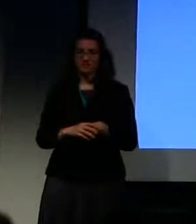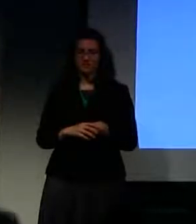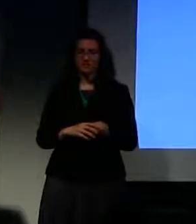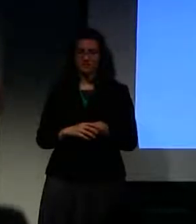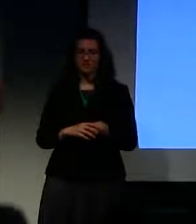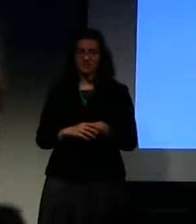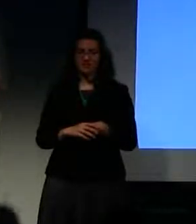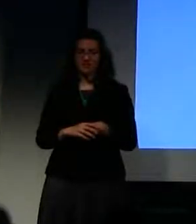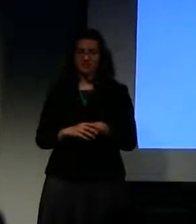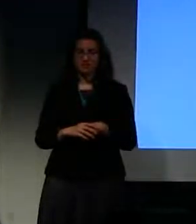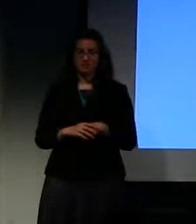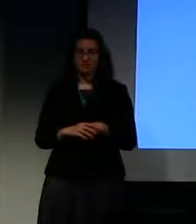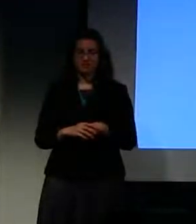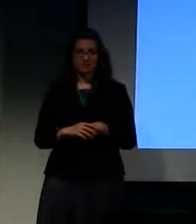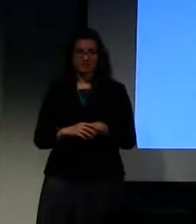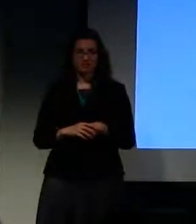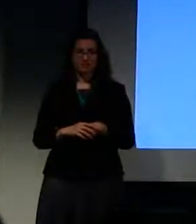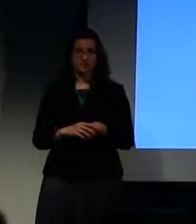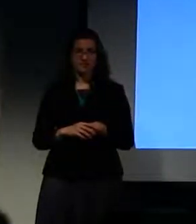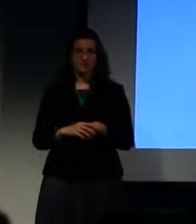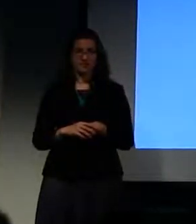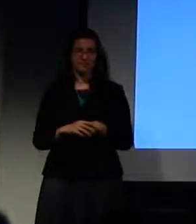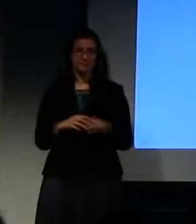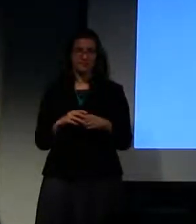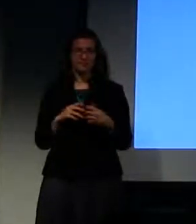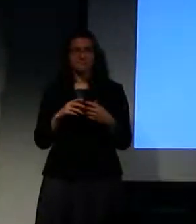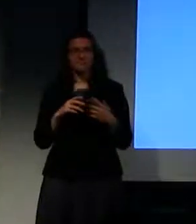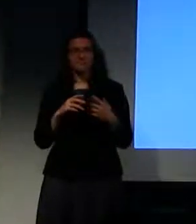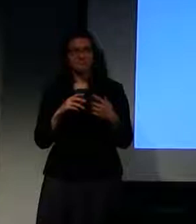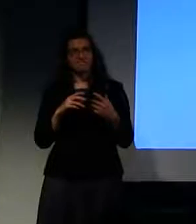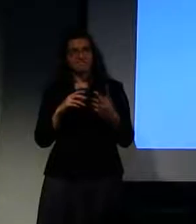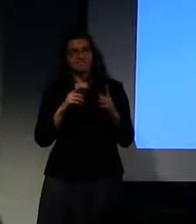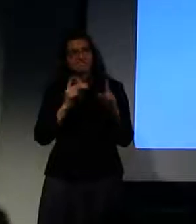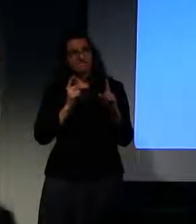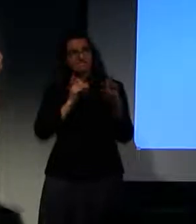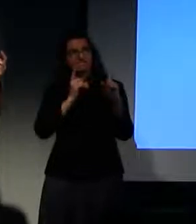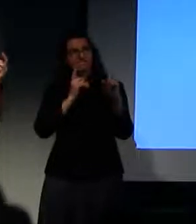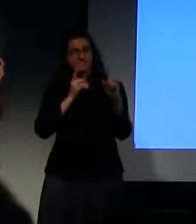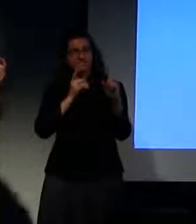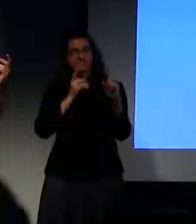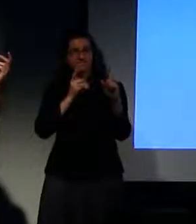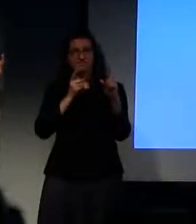To be absolved of previous.